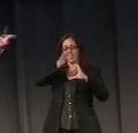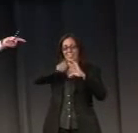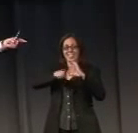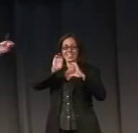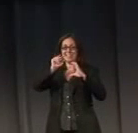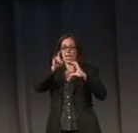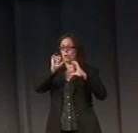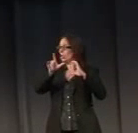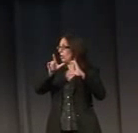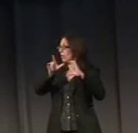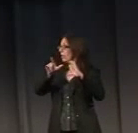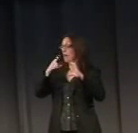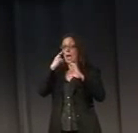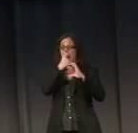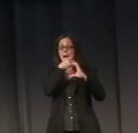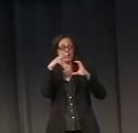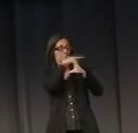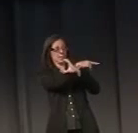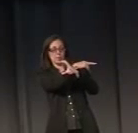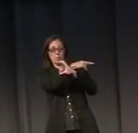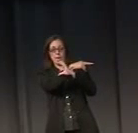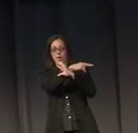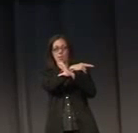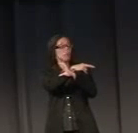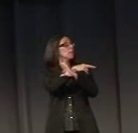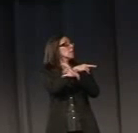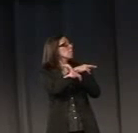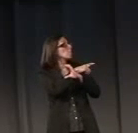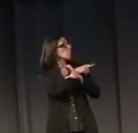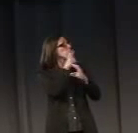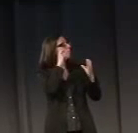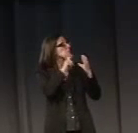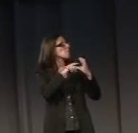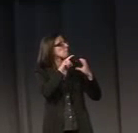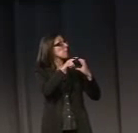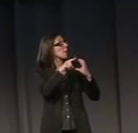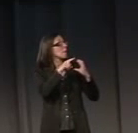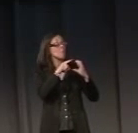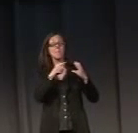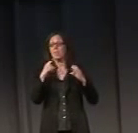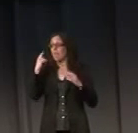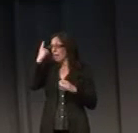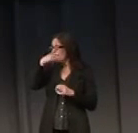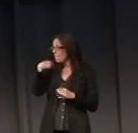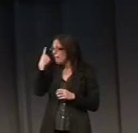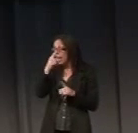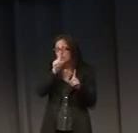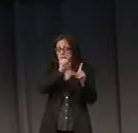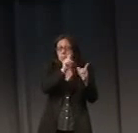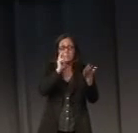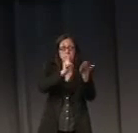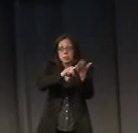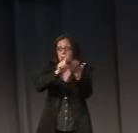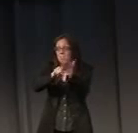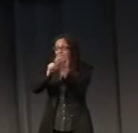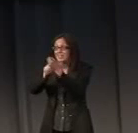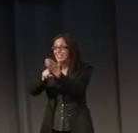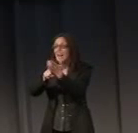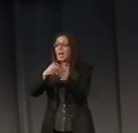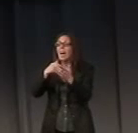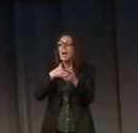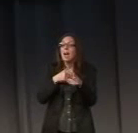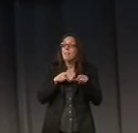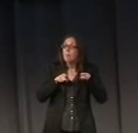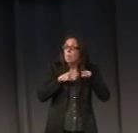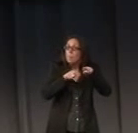to that direction. You can see that the faces form a parallel, separate track for colors, which provides very